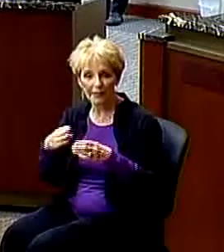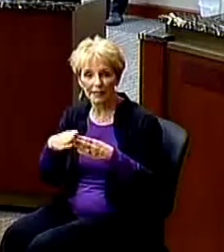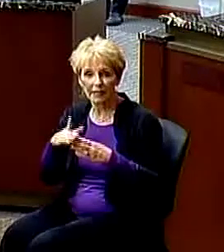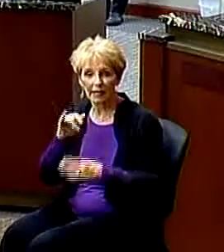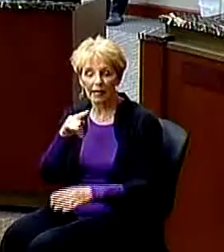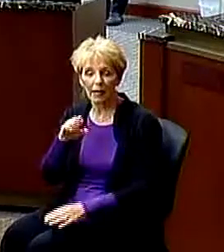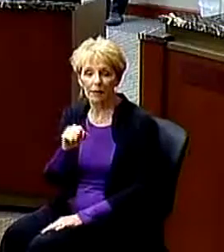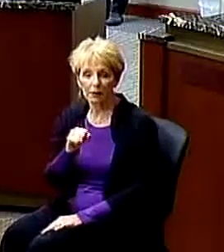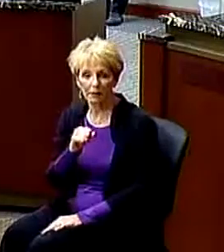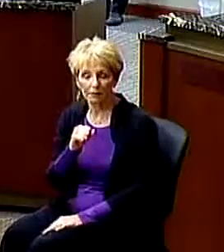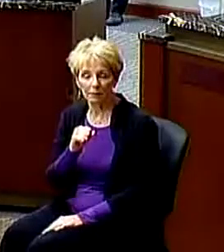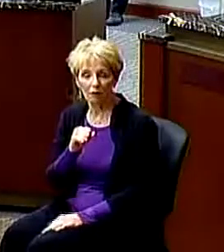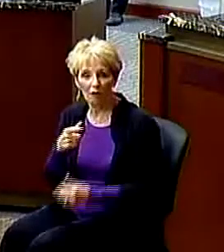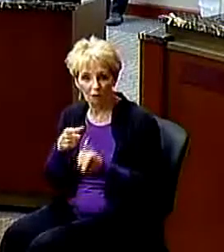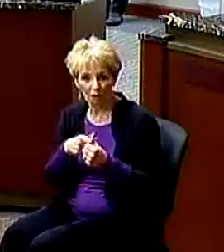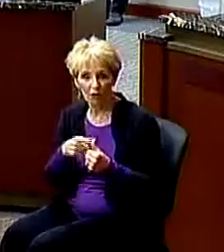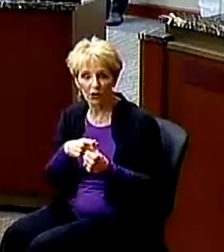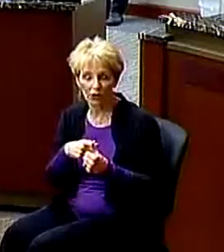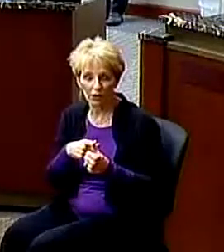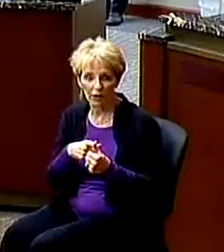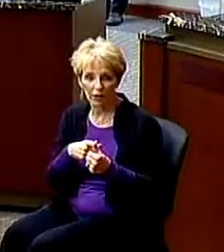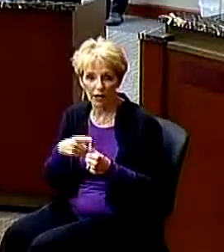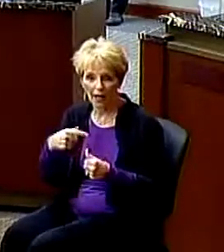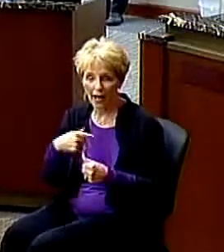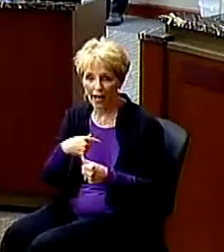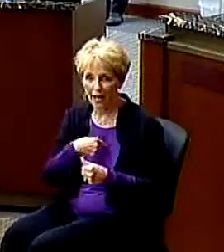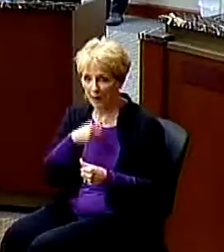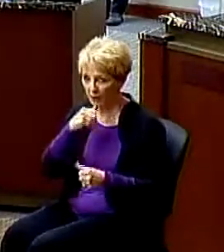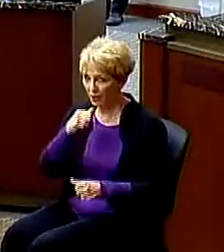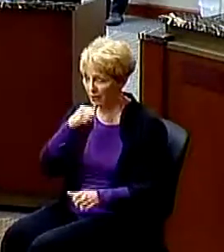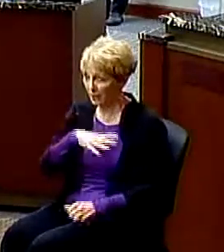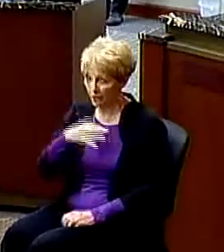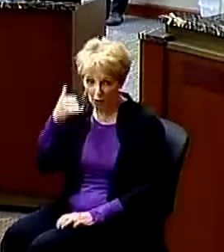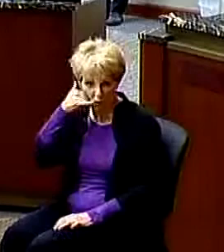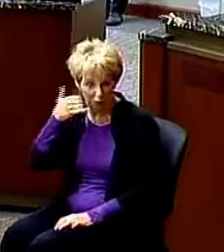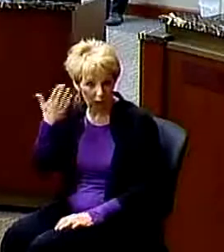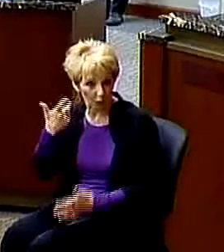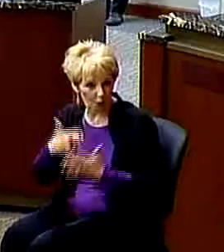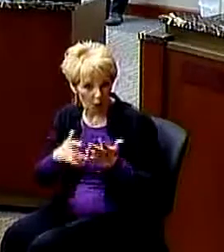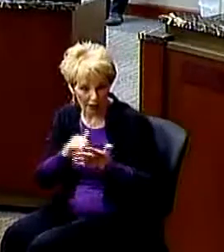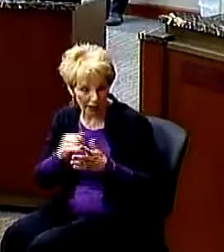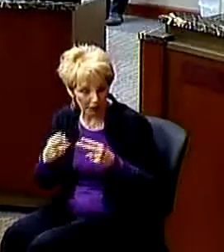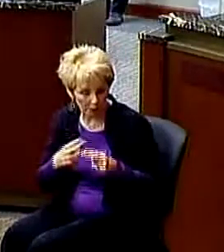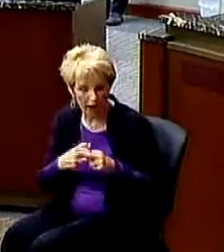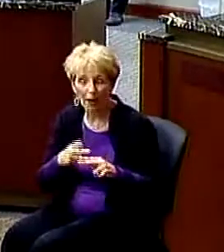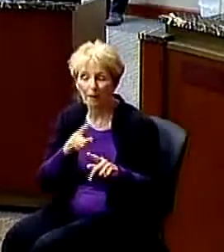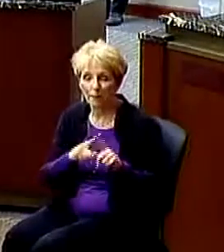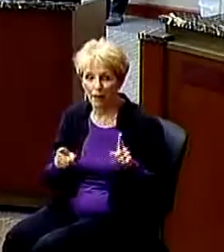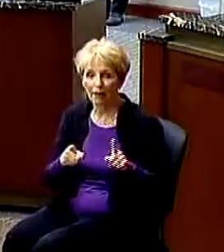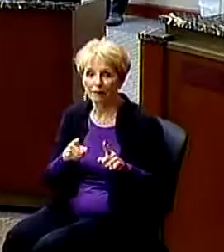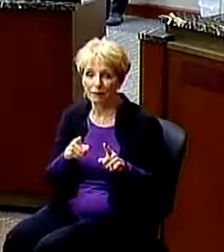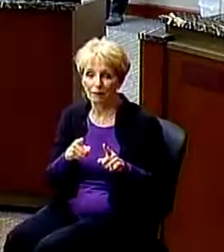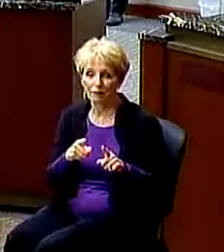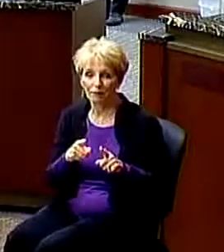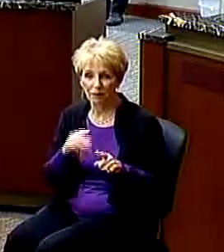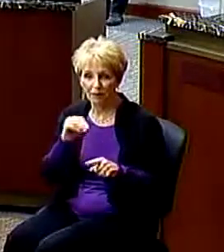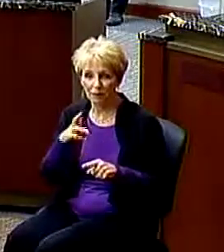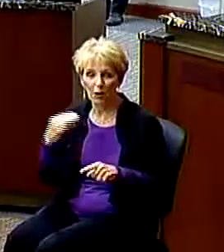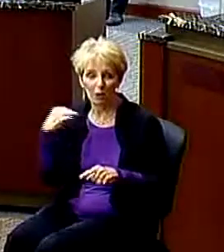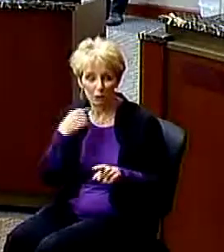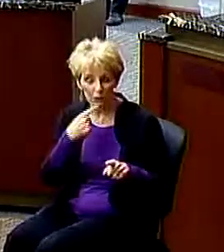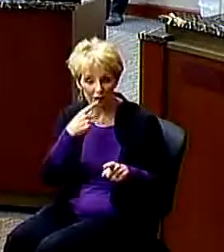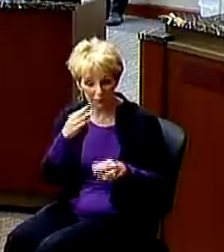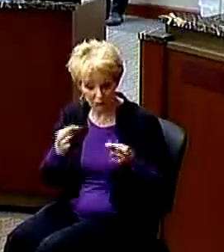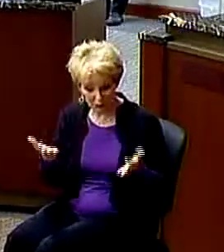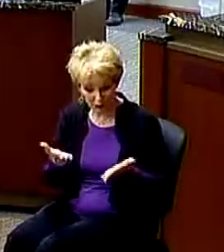limits. First of all, I want to say I was not the lady that called you. I don't know what that was about, but... Mr. Mayor, you said if she